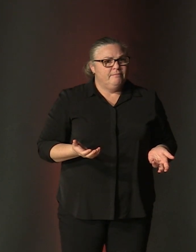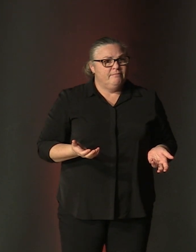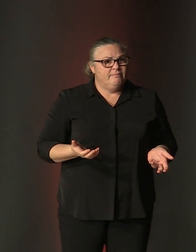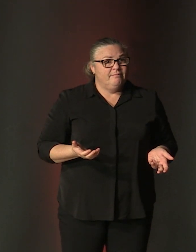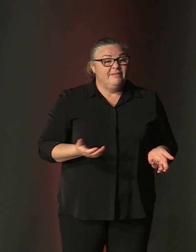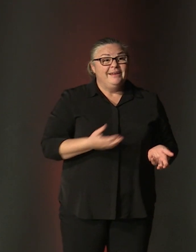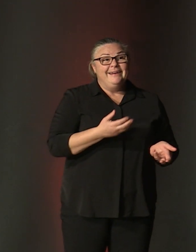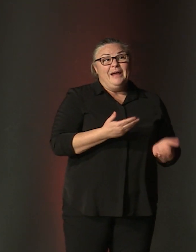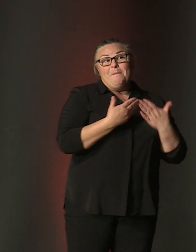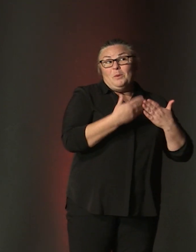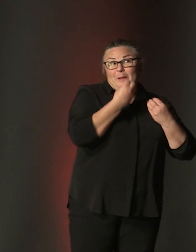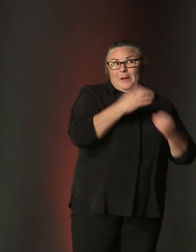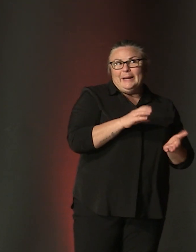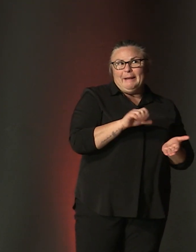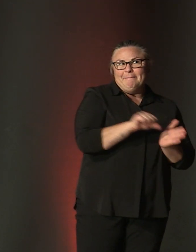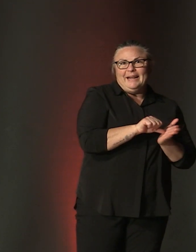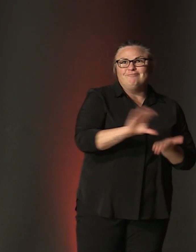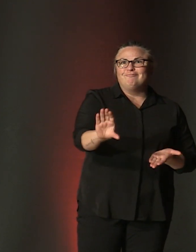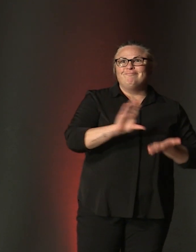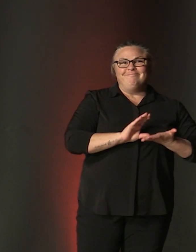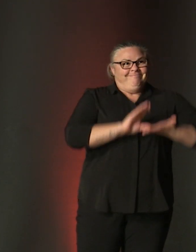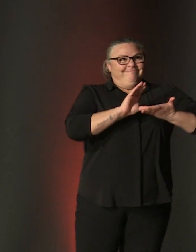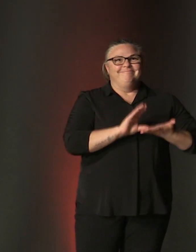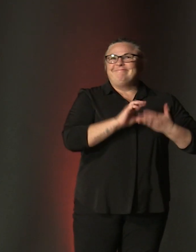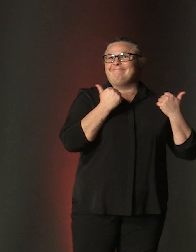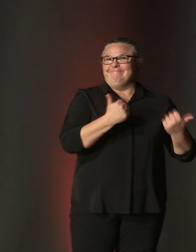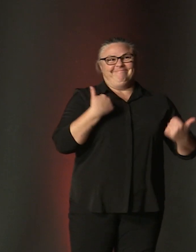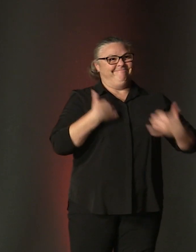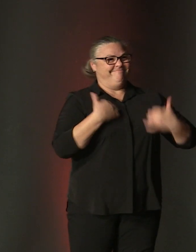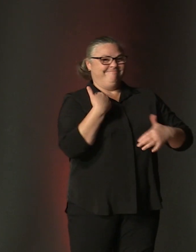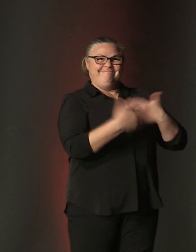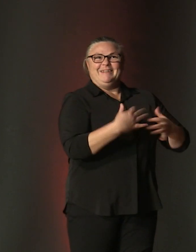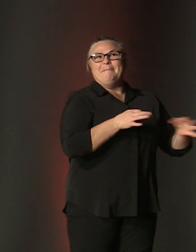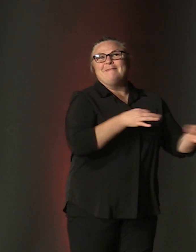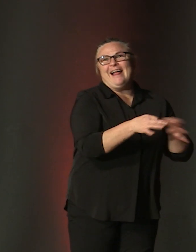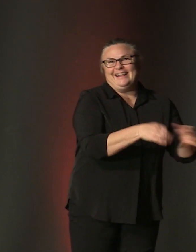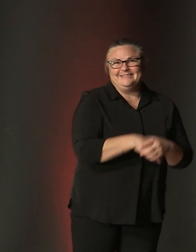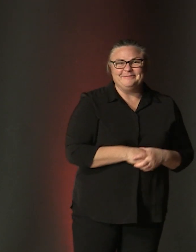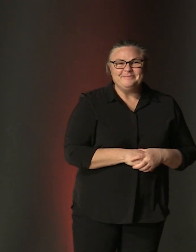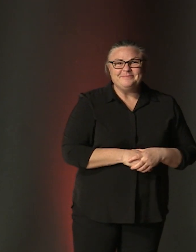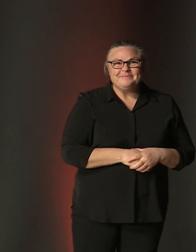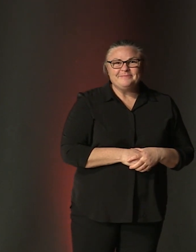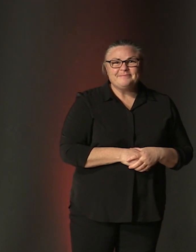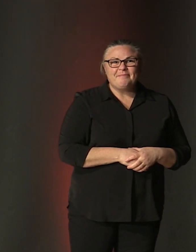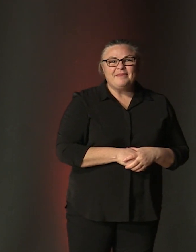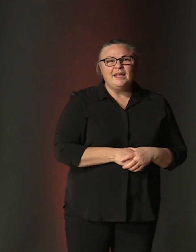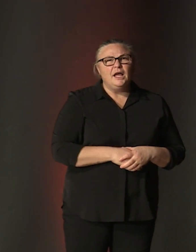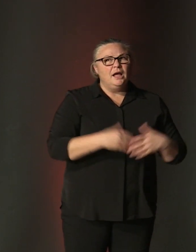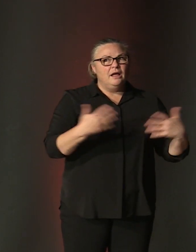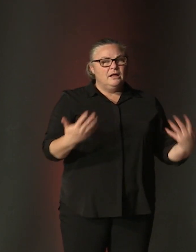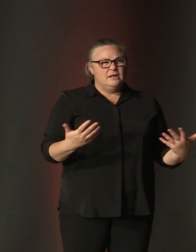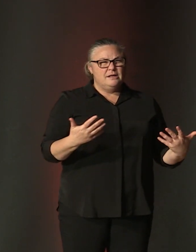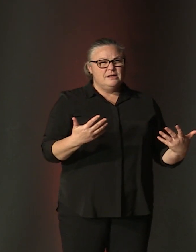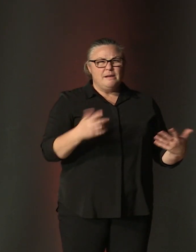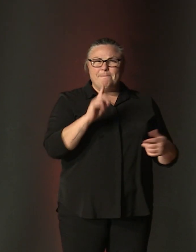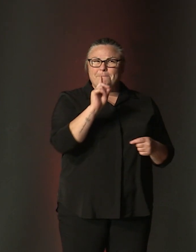birthday party money, and that's great. You could start putting your plan to action. But then, what if this